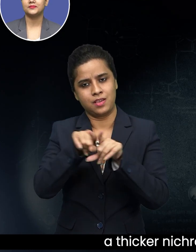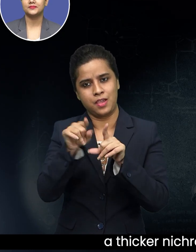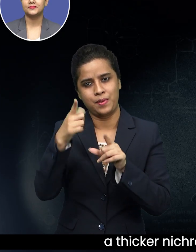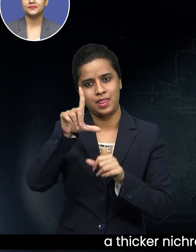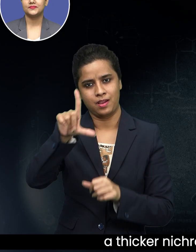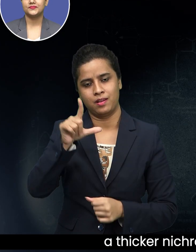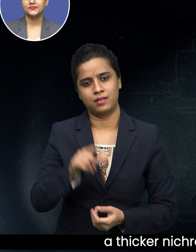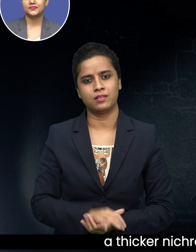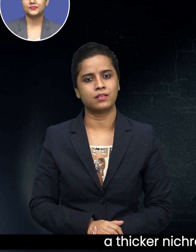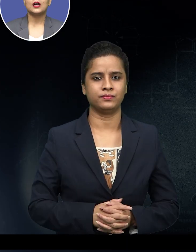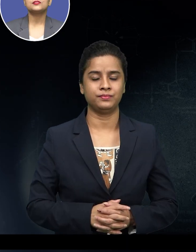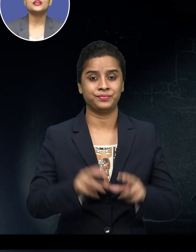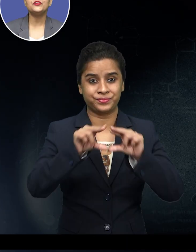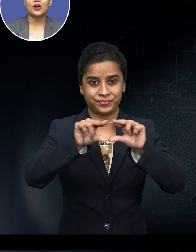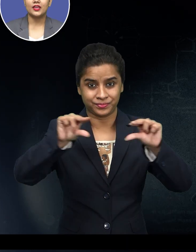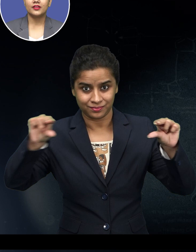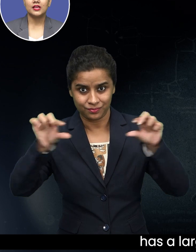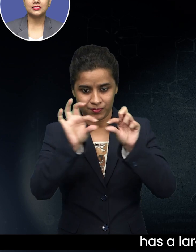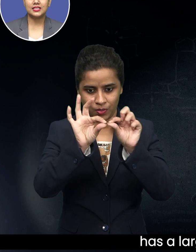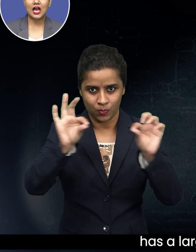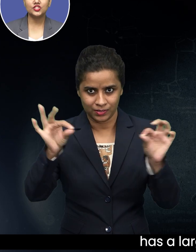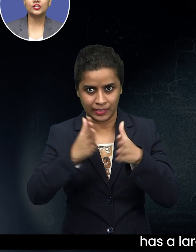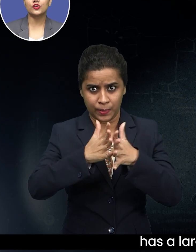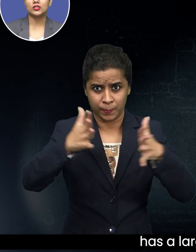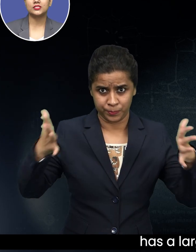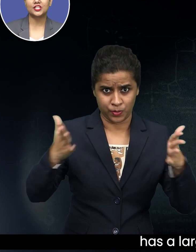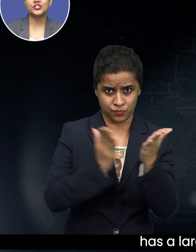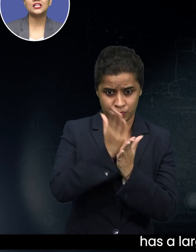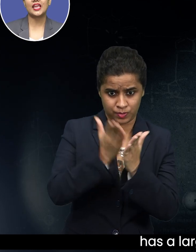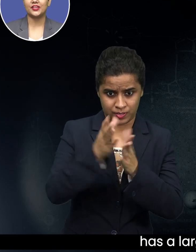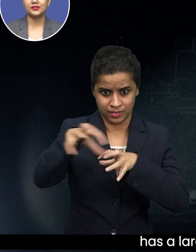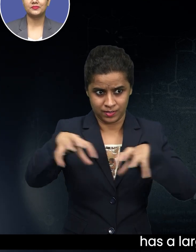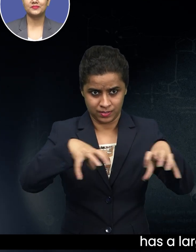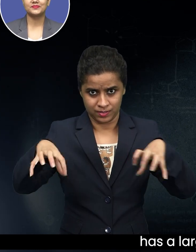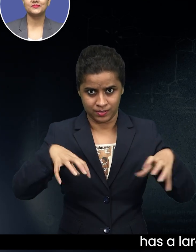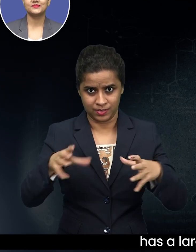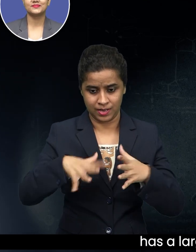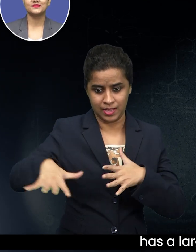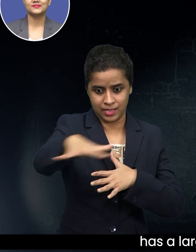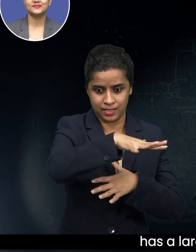L. A thicker wire has a larger cross-sectional area.